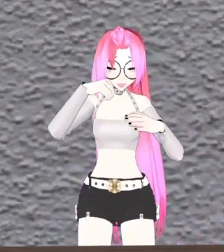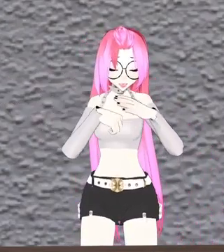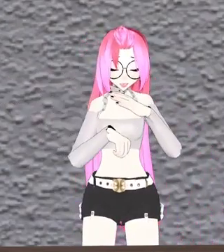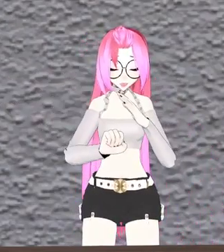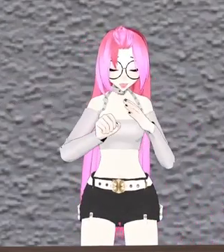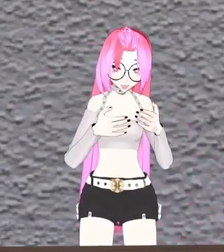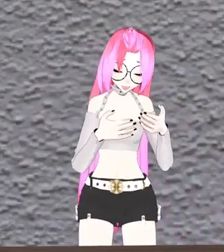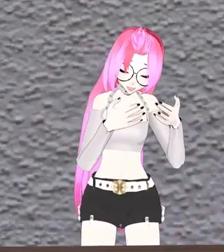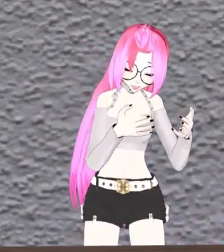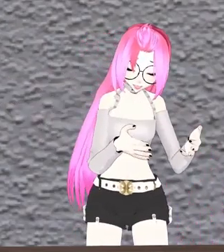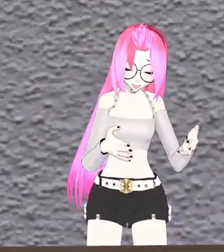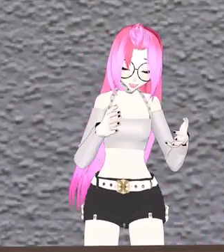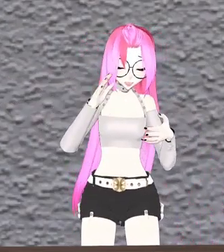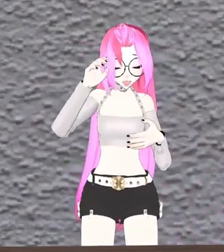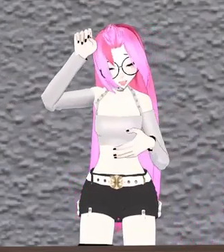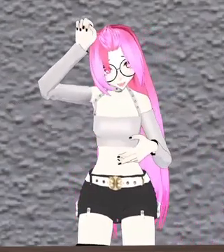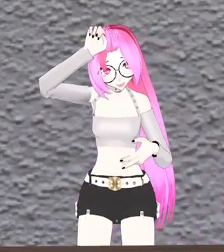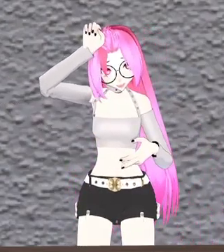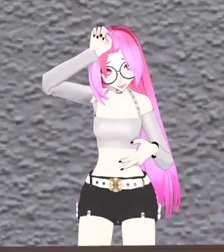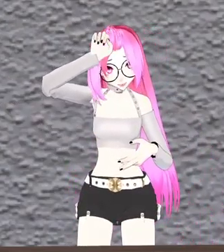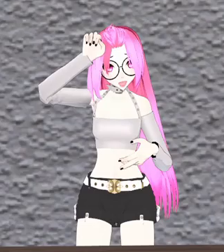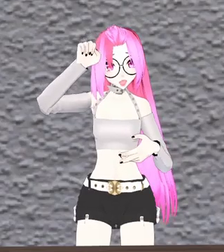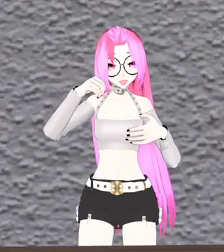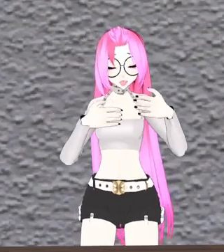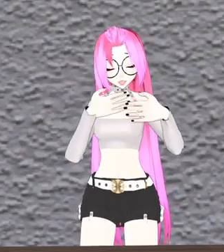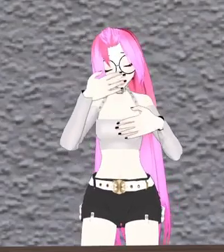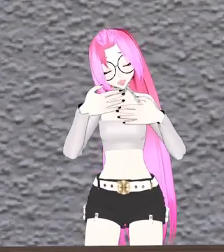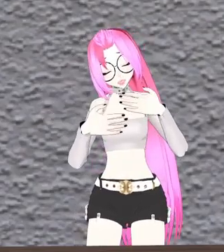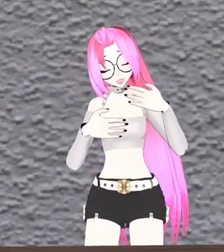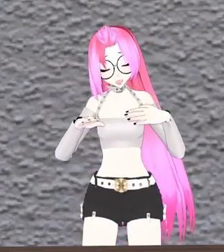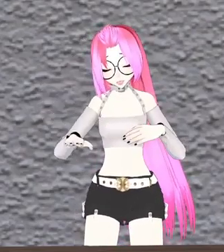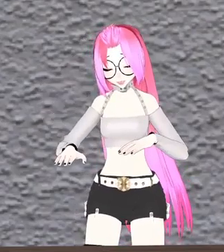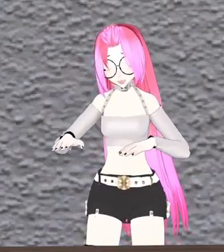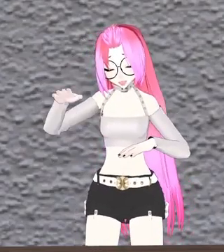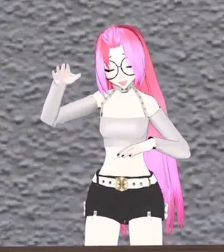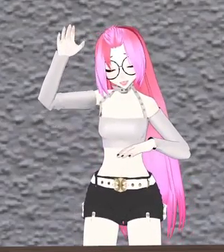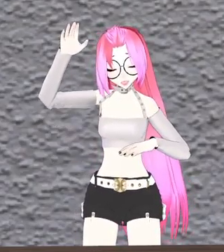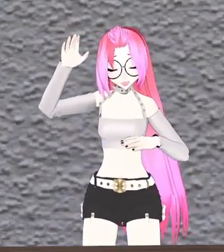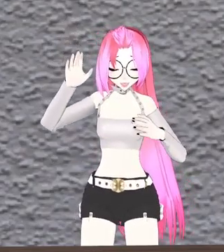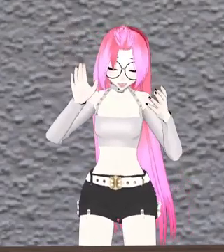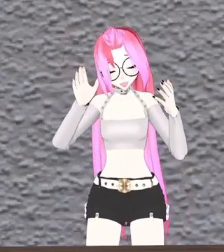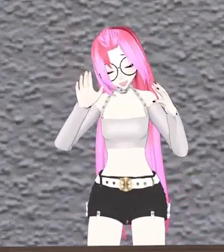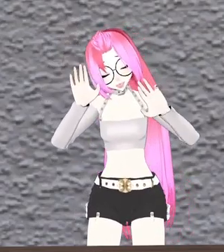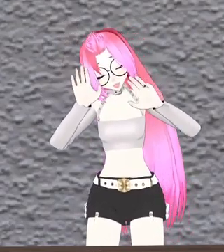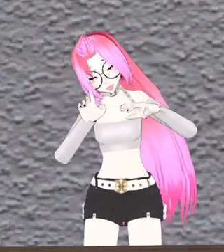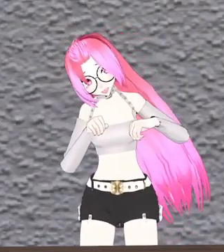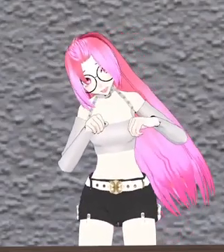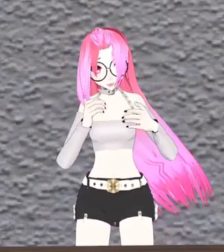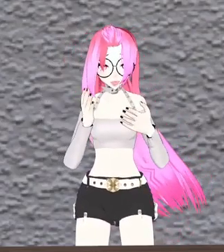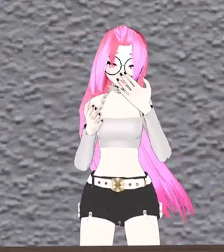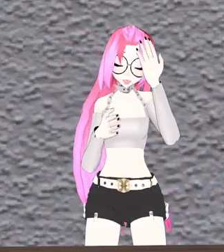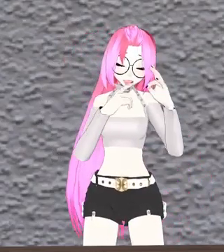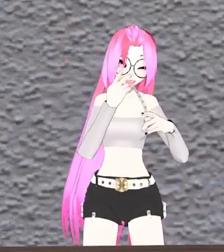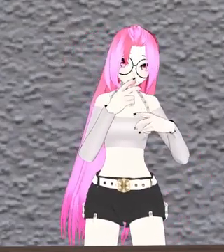when he was born, gave him this name sign. And as he grows older, because he's deaf, he can either accept a new sign name from